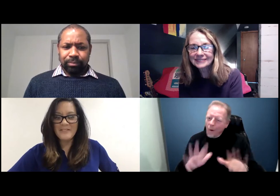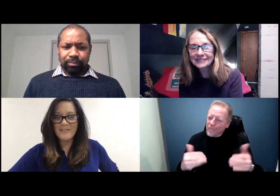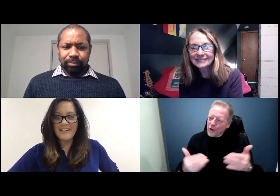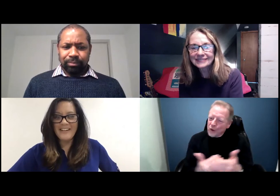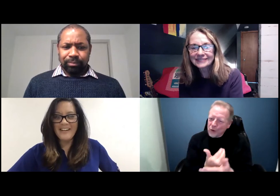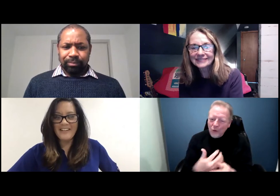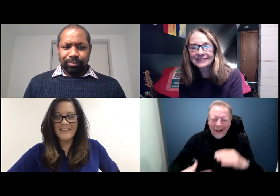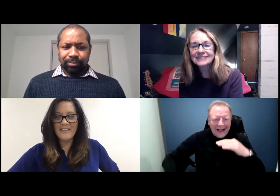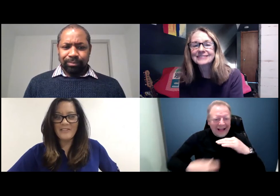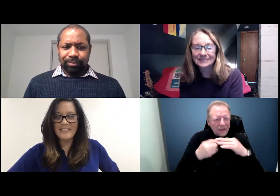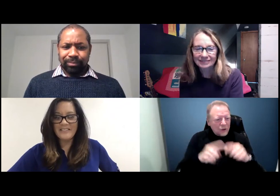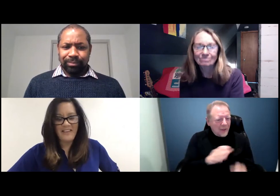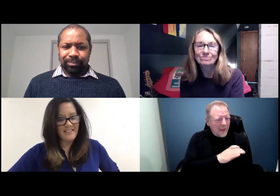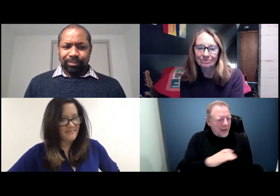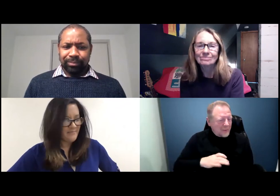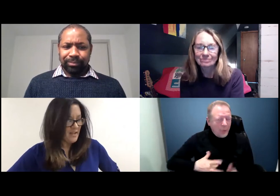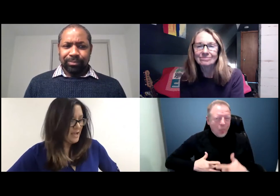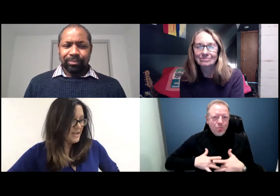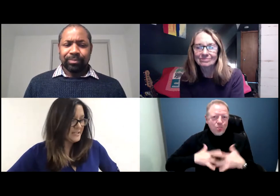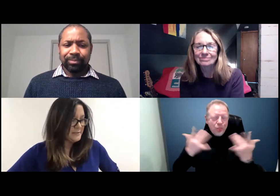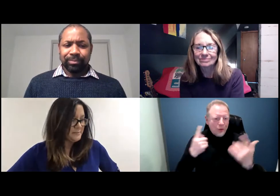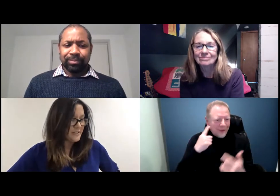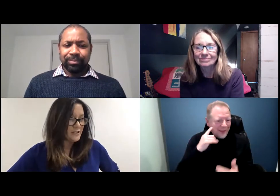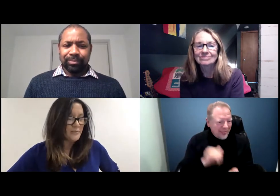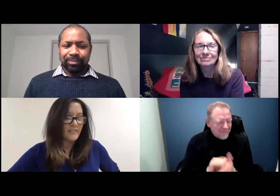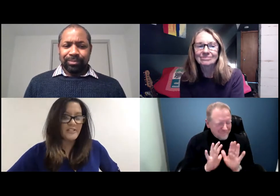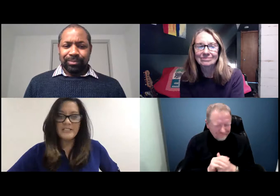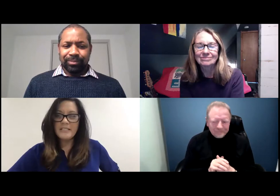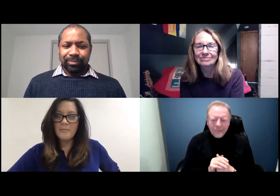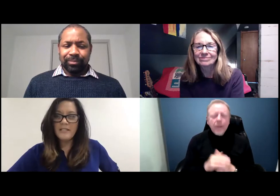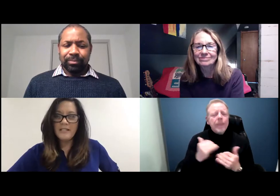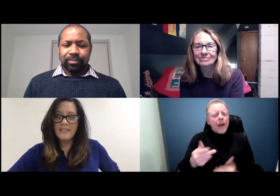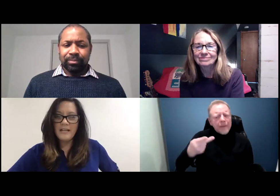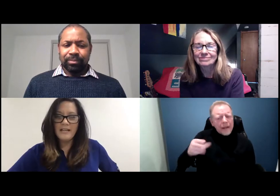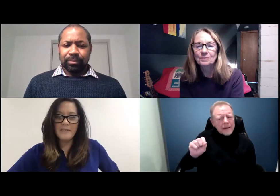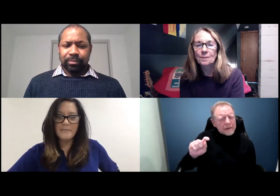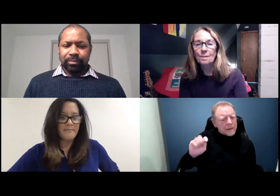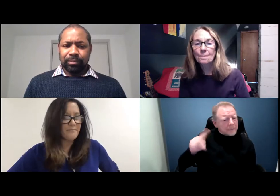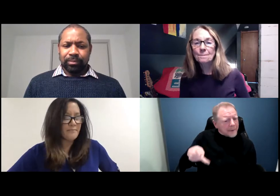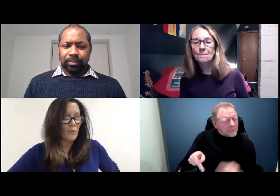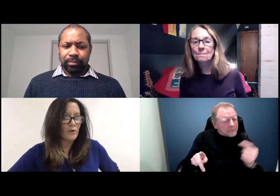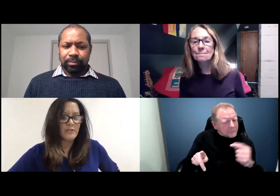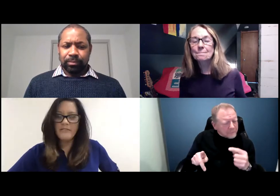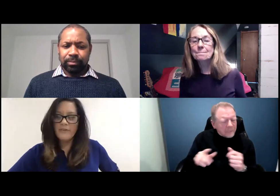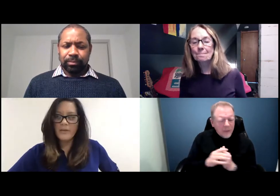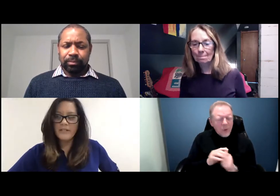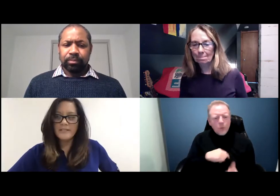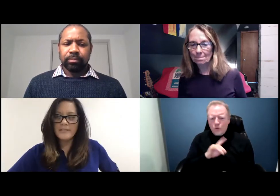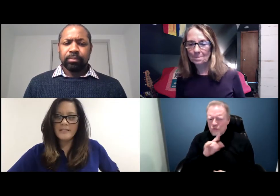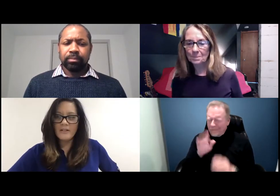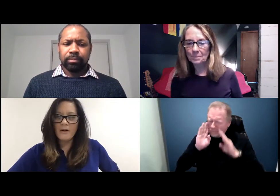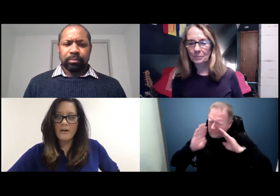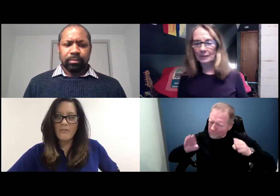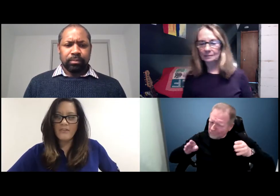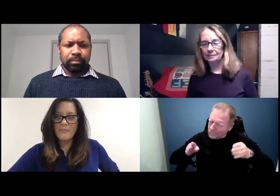commission, so thrilled to hear that. In terms of HSTP, we're really